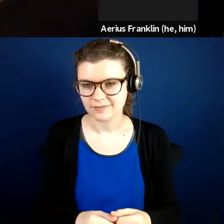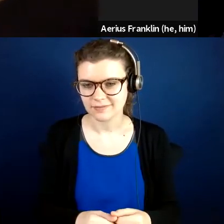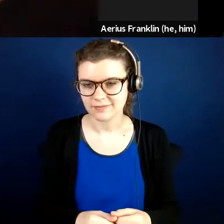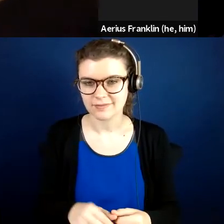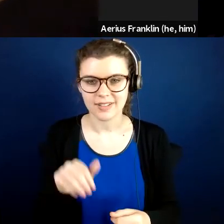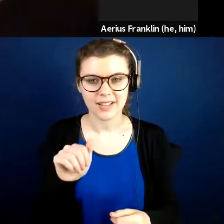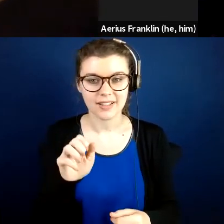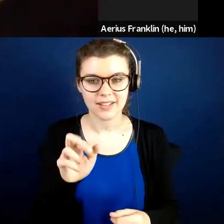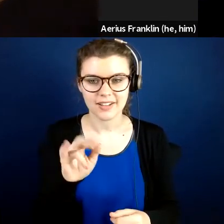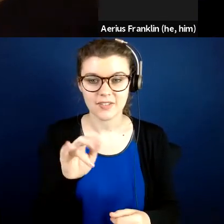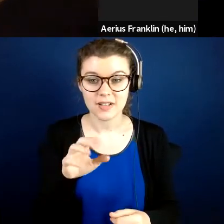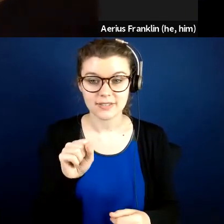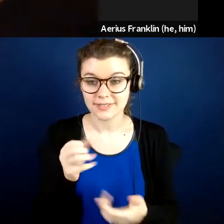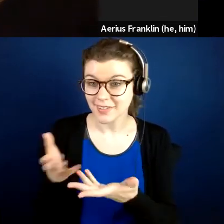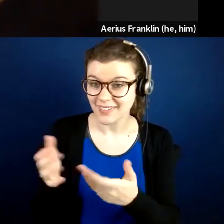Arius.